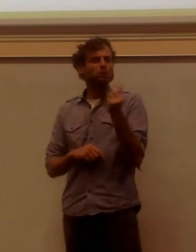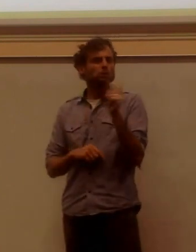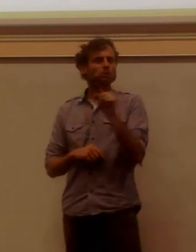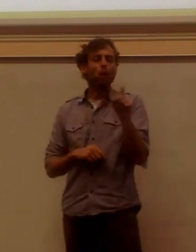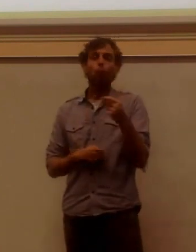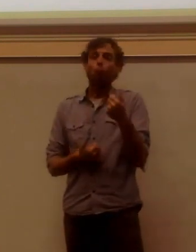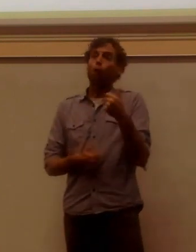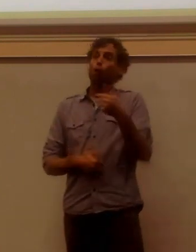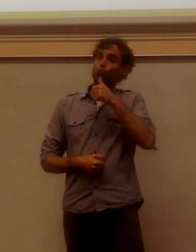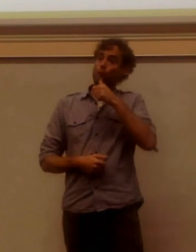home country.